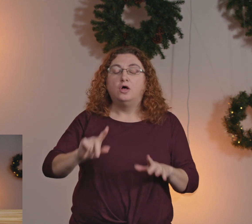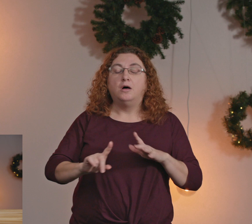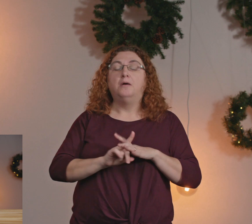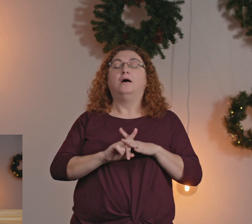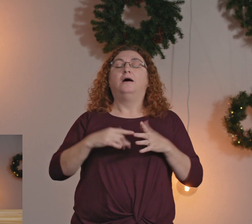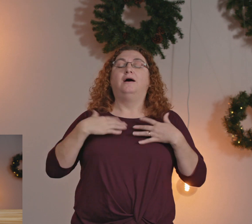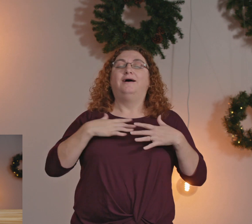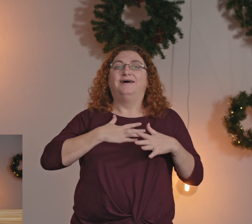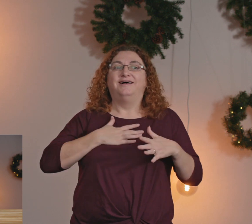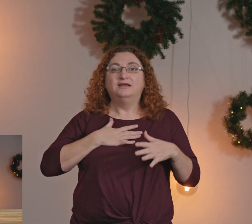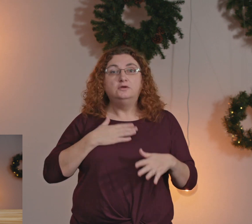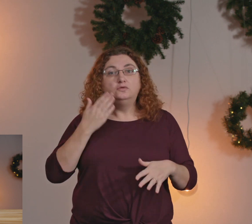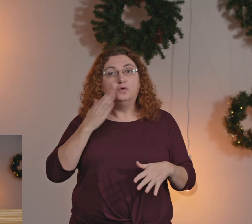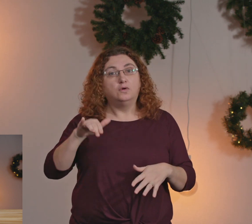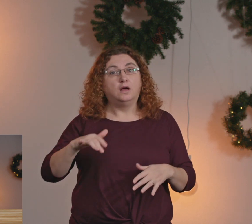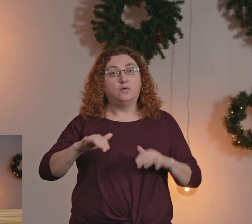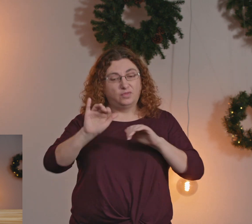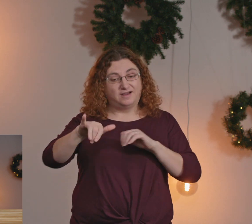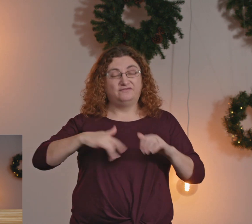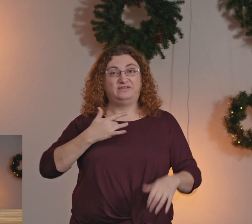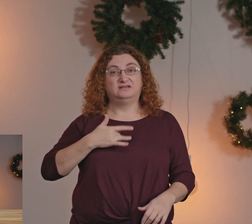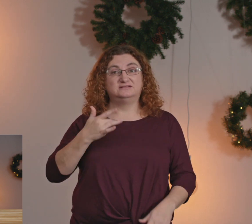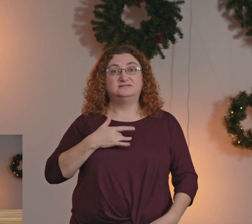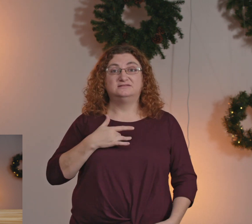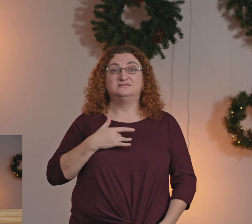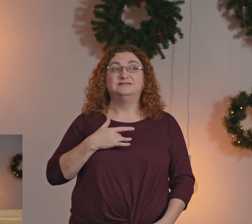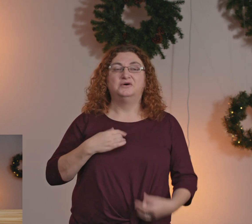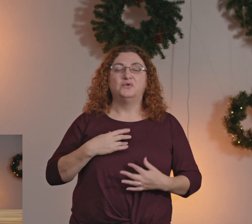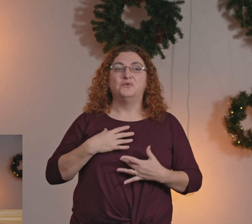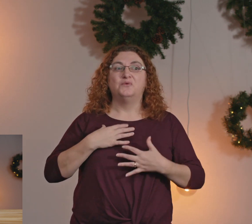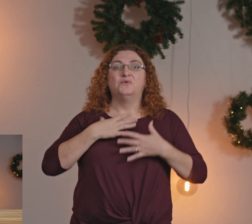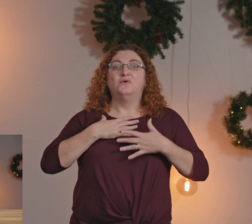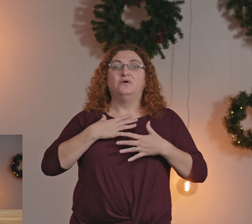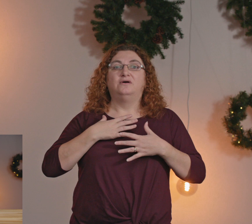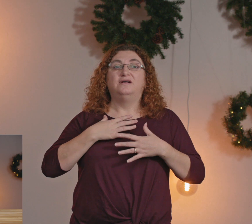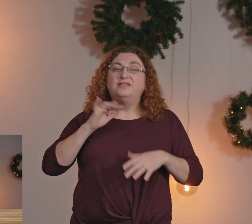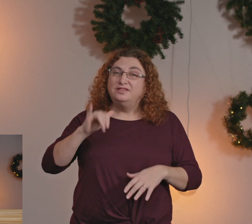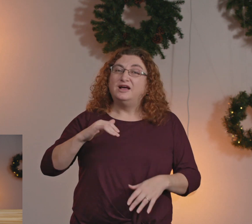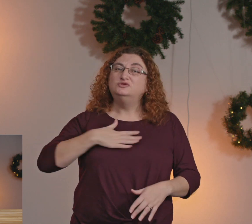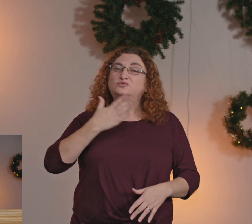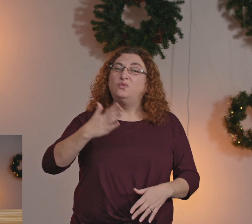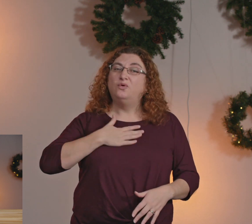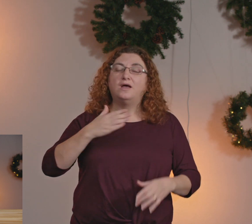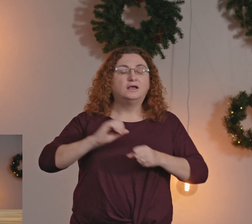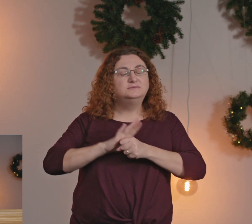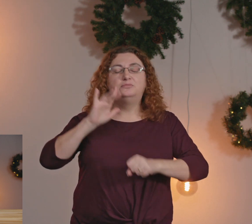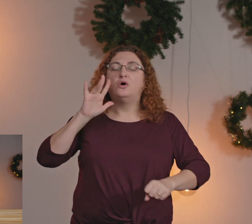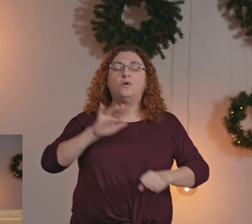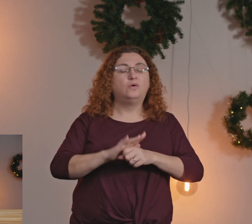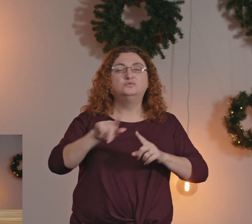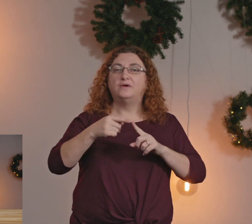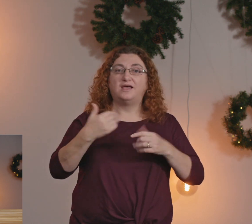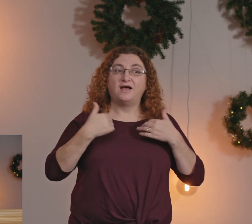here you have a story about a couple who've had this massive pent-up joy, and it explodes when they end up having the